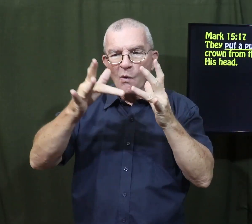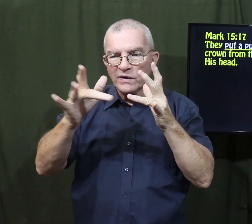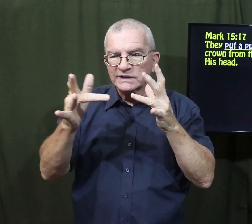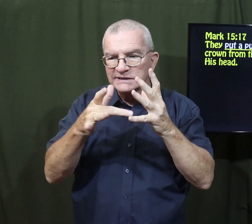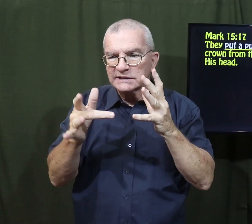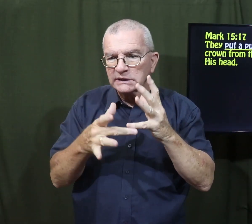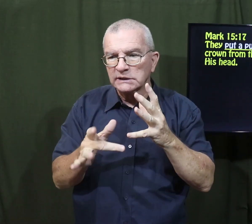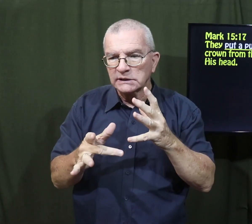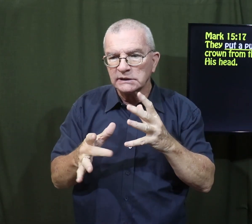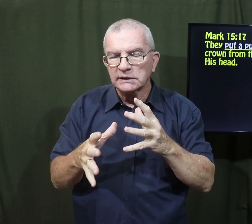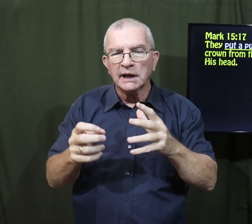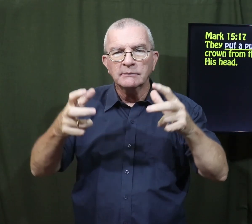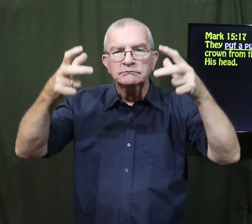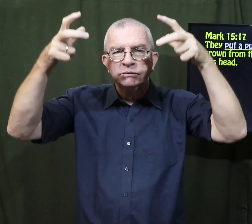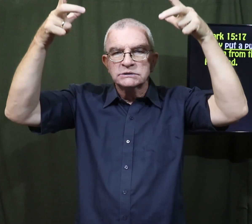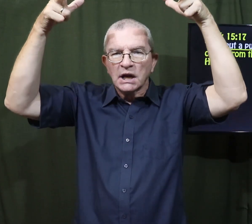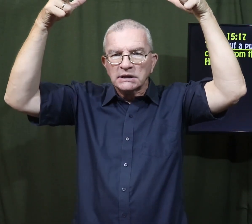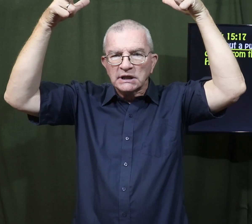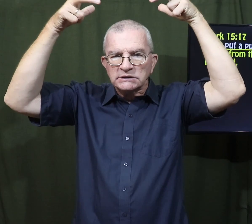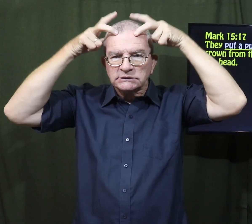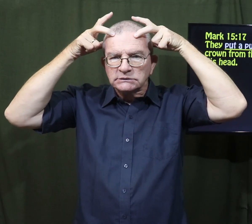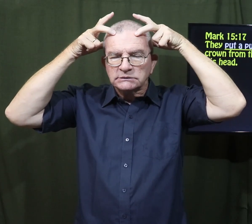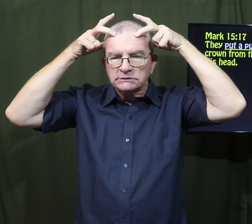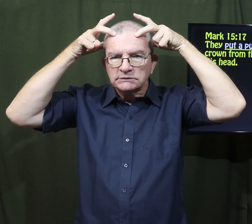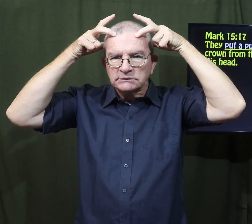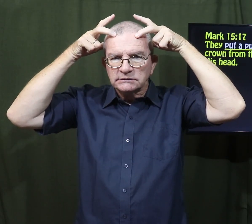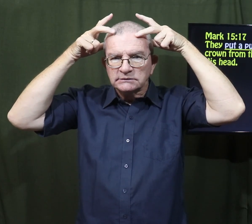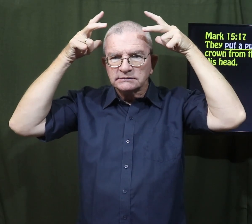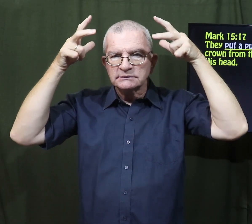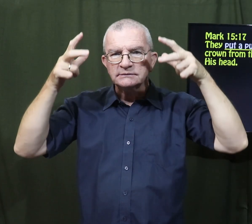thorny branches and put it on his head.